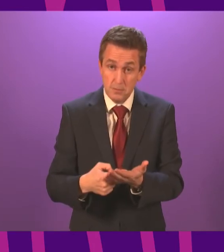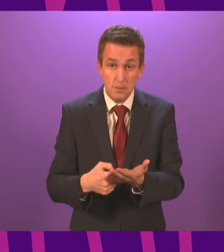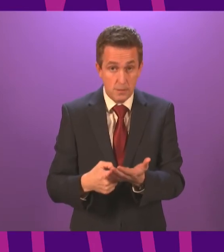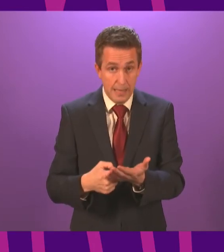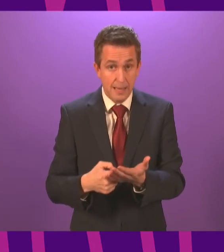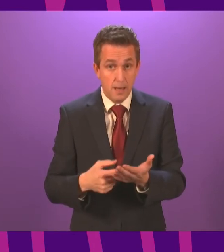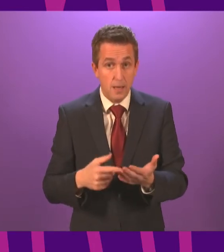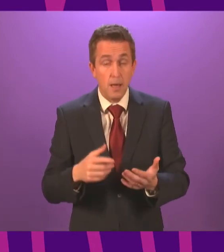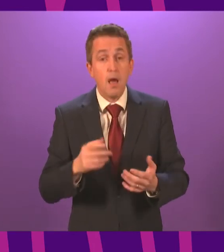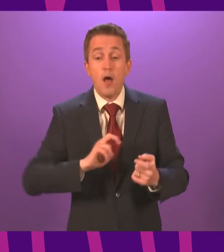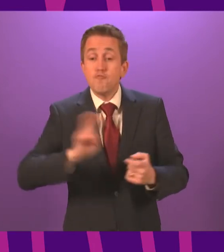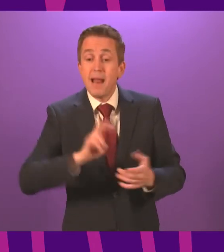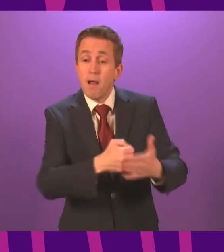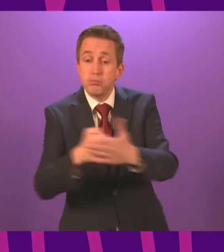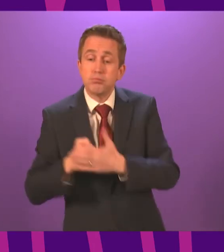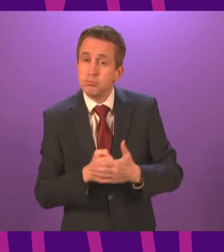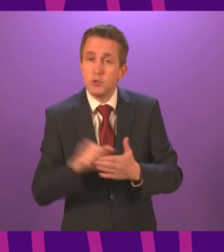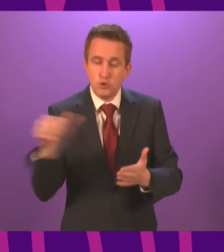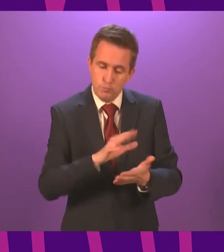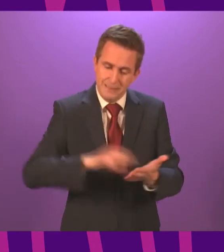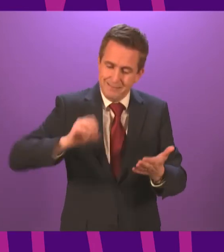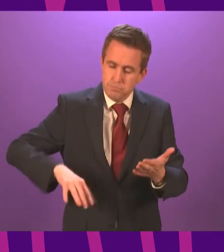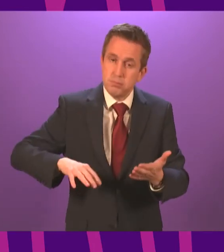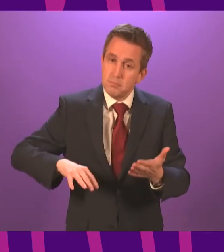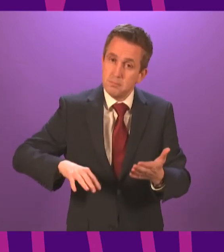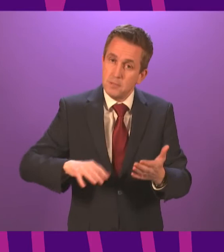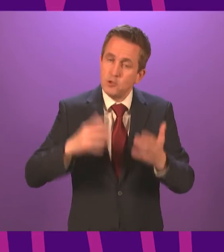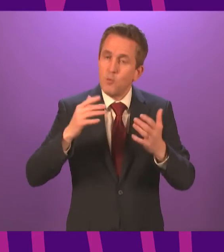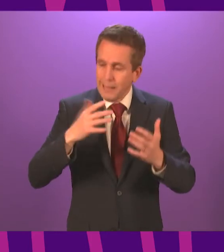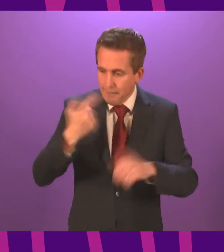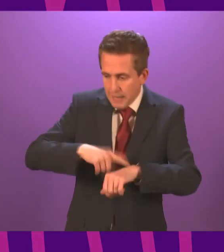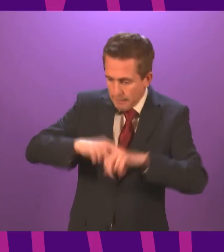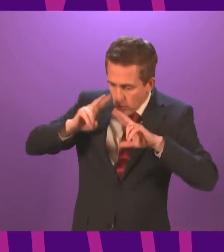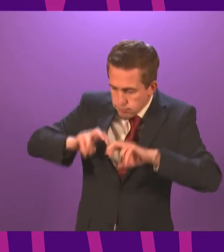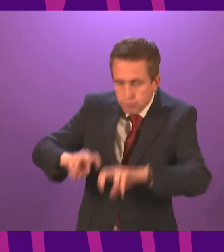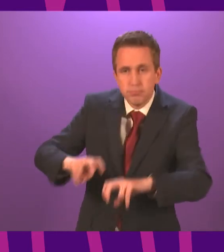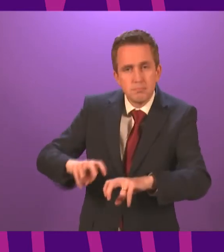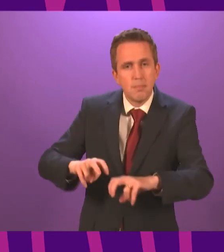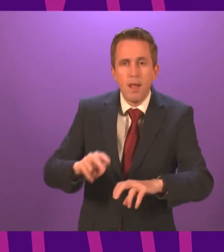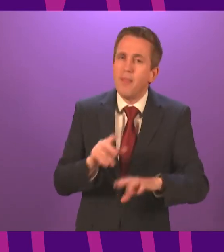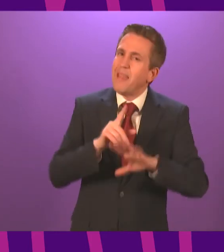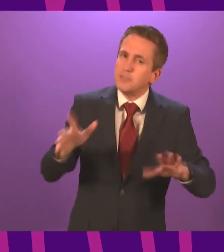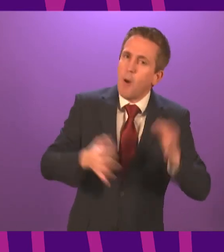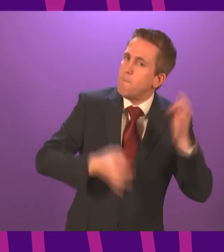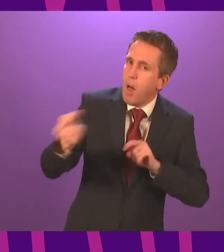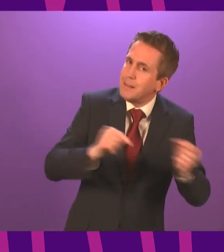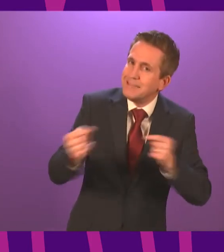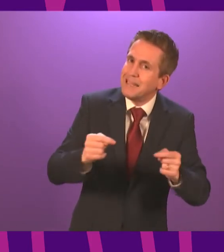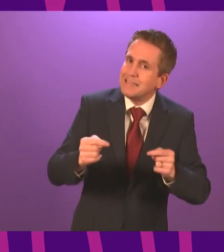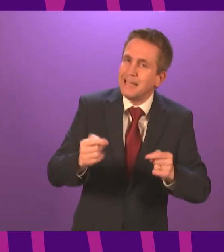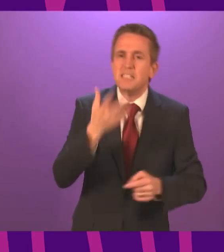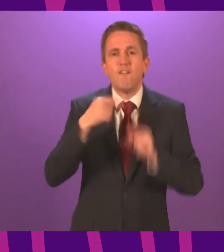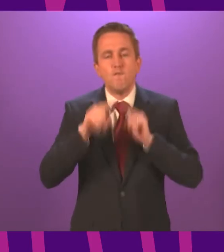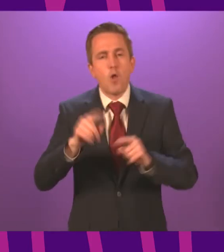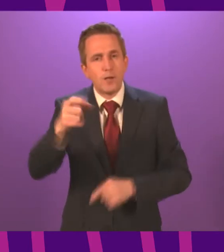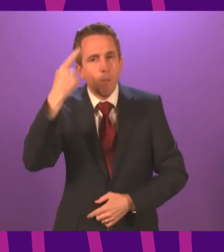of the regulations on travel so we can properly scrutinise them isn't politicking, presiding officer. It's frankly common